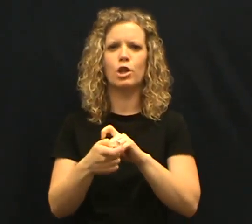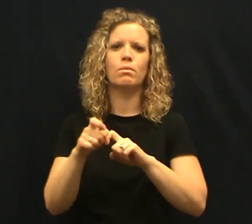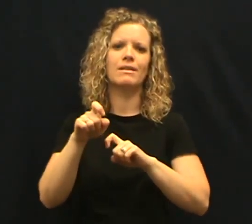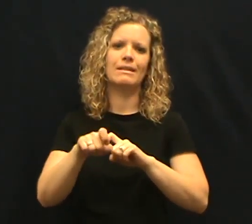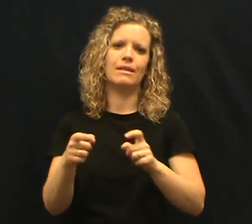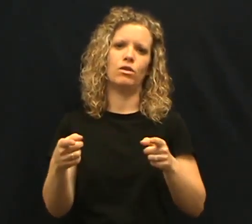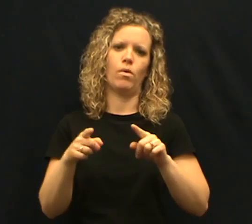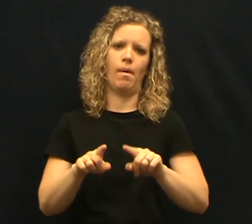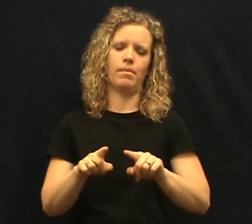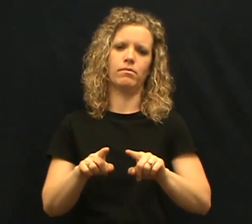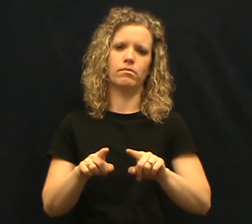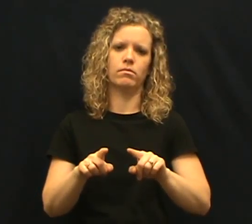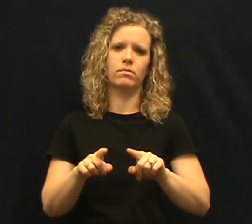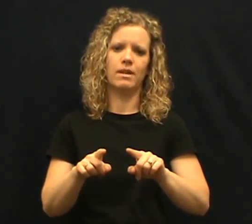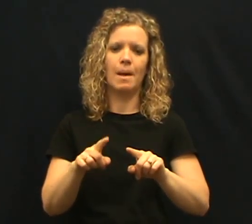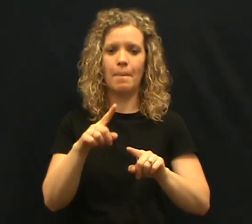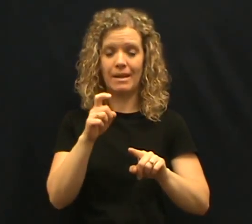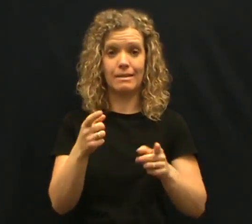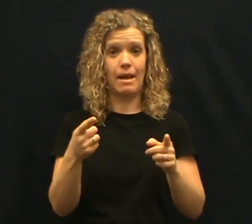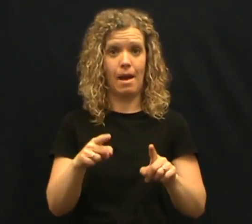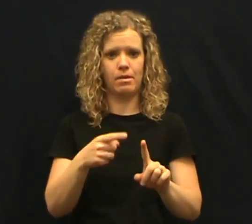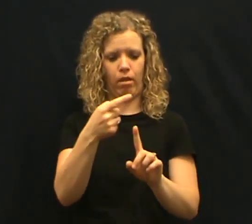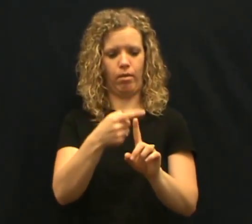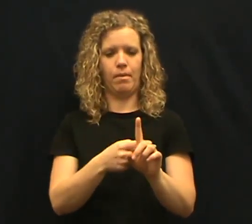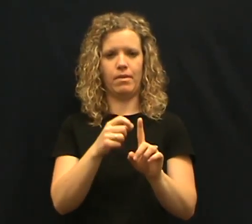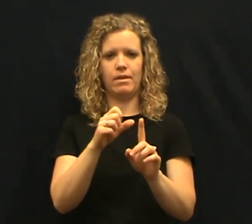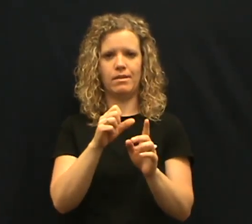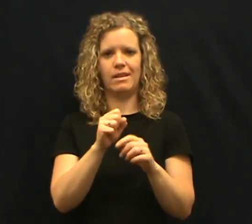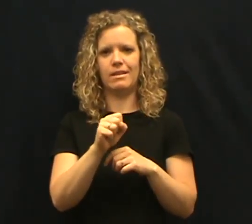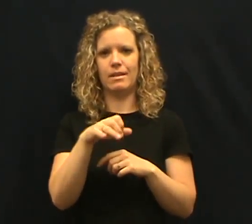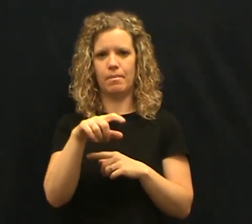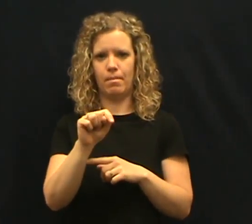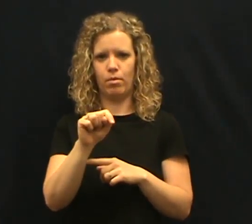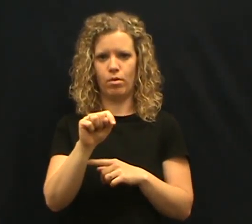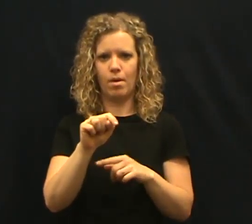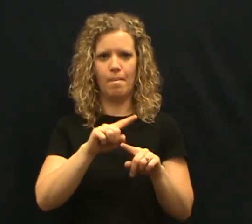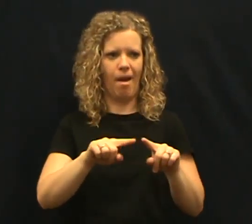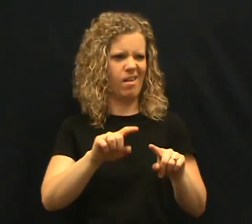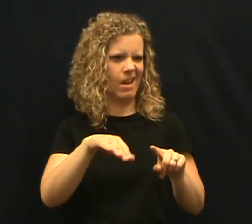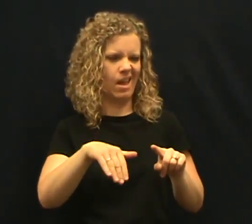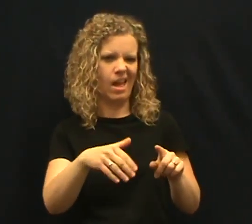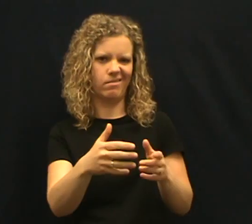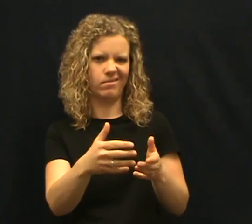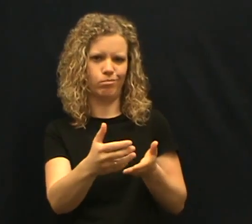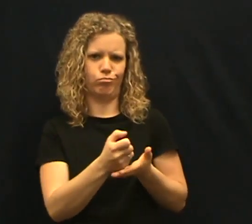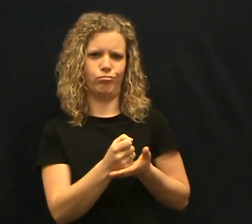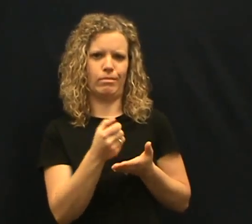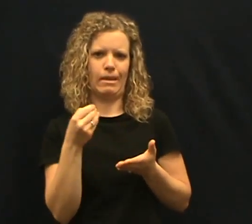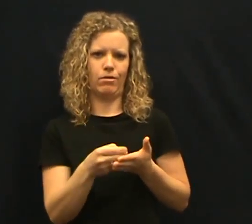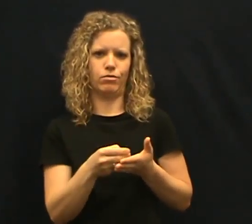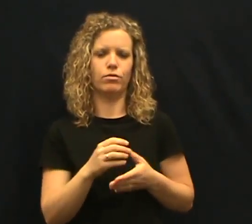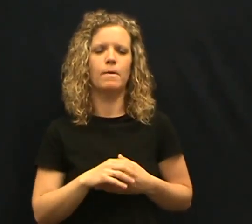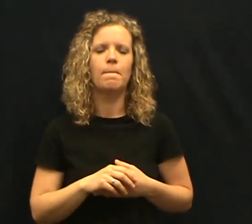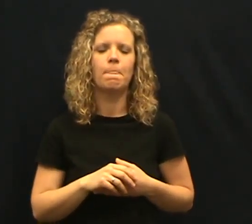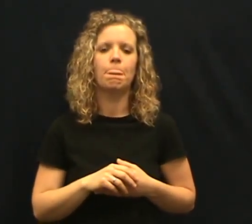a transaction that happened in September and didn't involve cash yet. The next one for supplies, we used up some